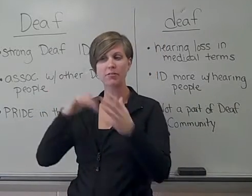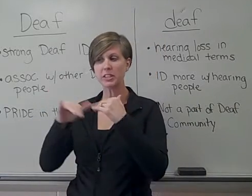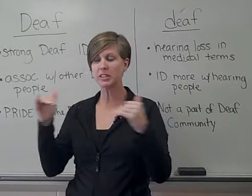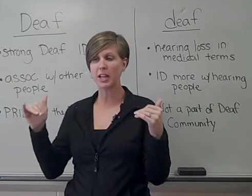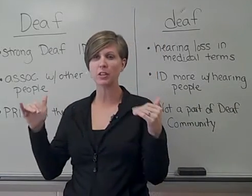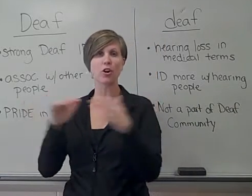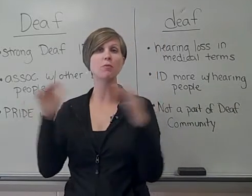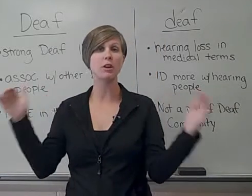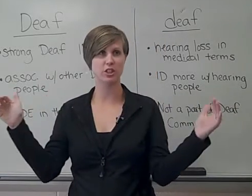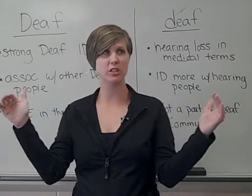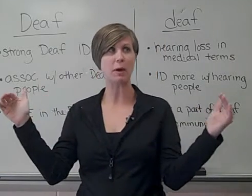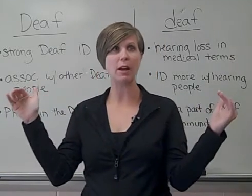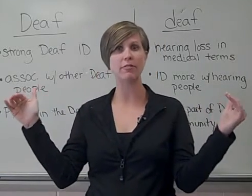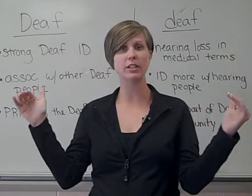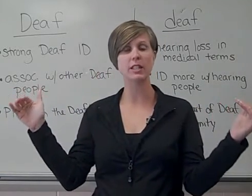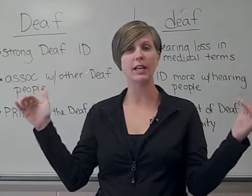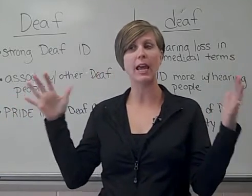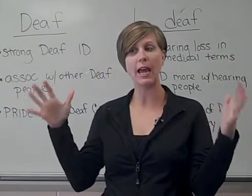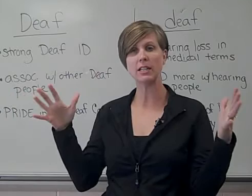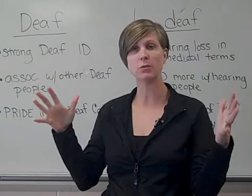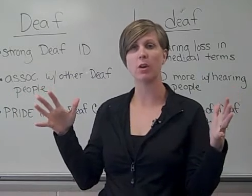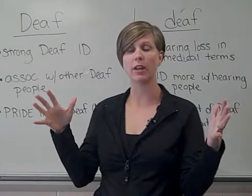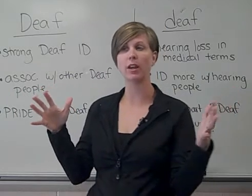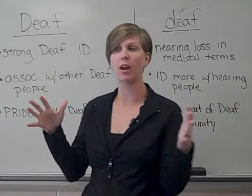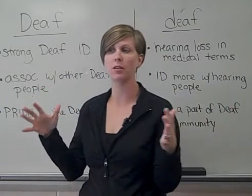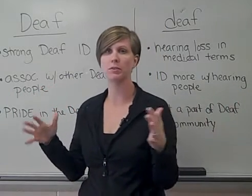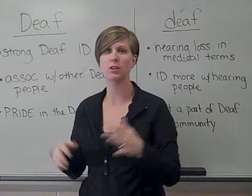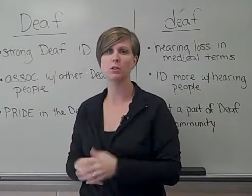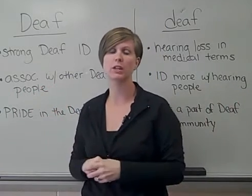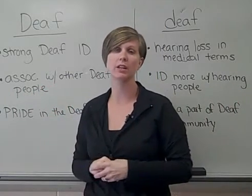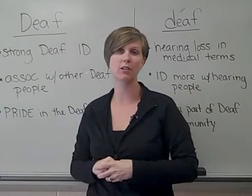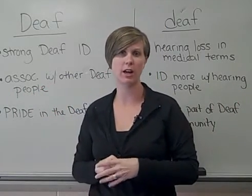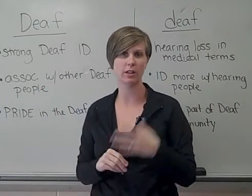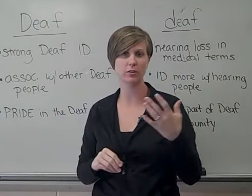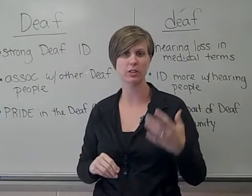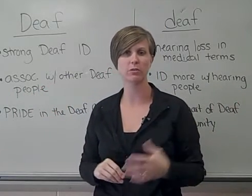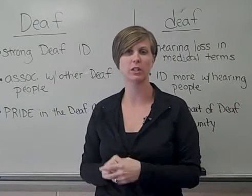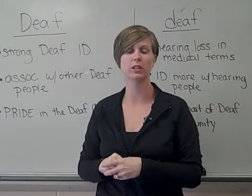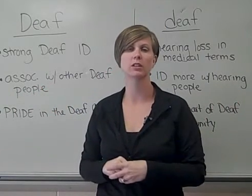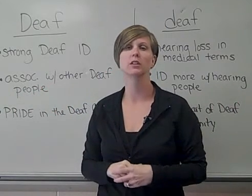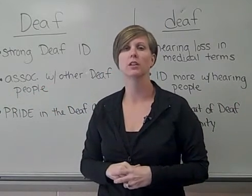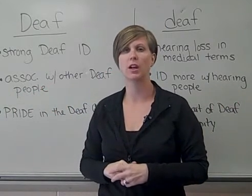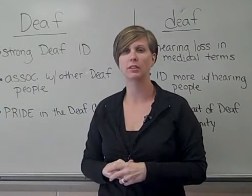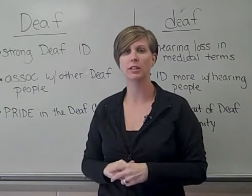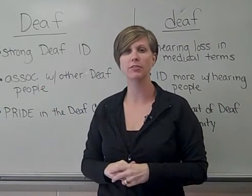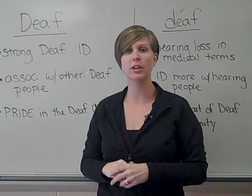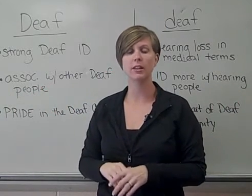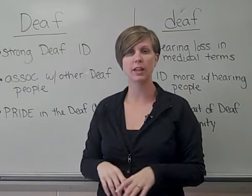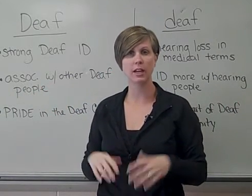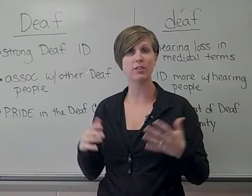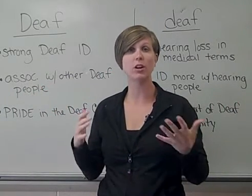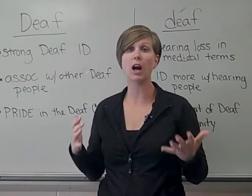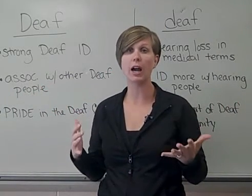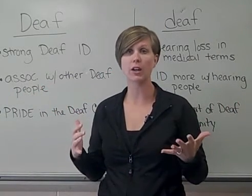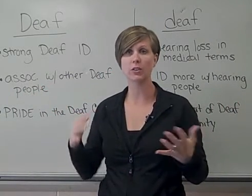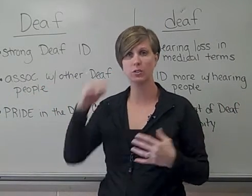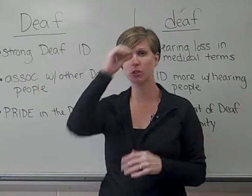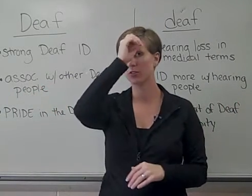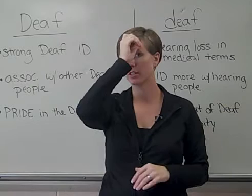every state, or just about every state has one. So in Ohio, which is where I live, they have the Ohio School for